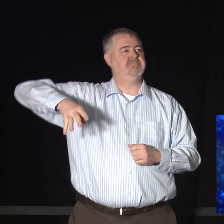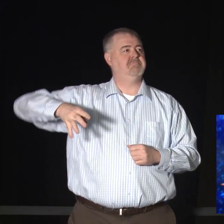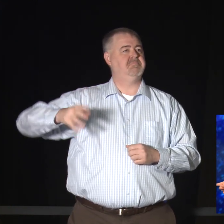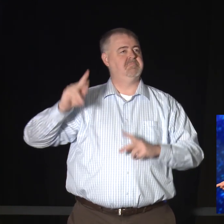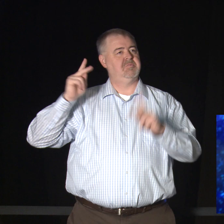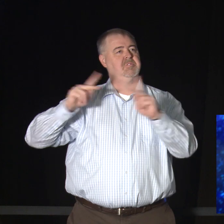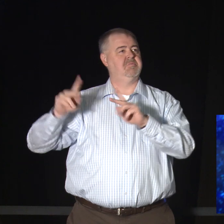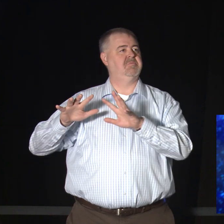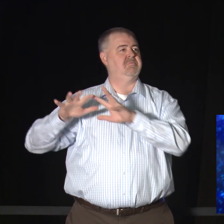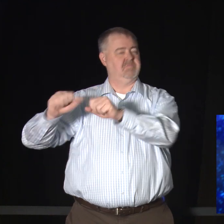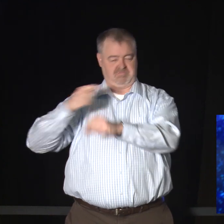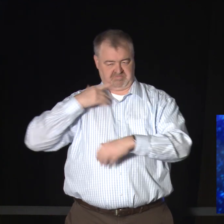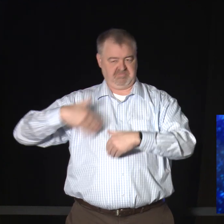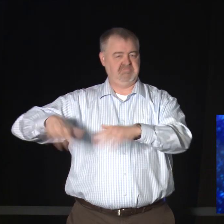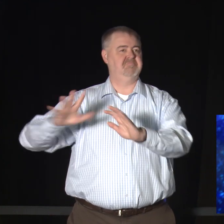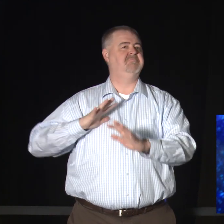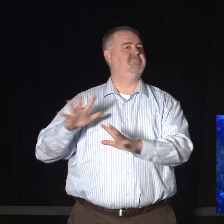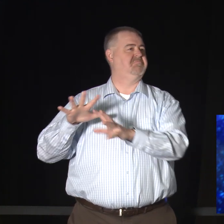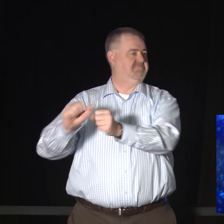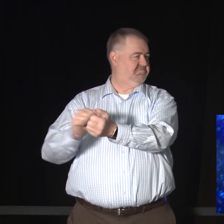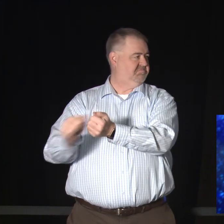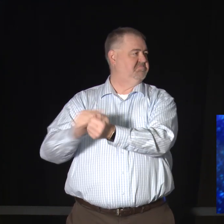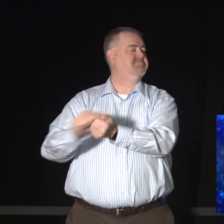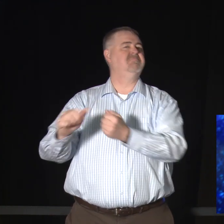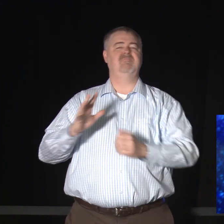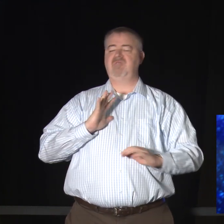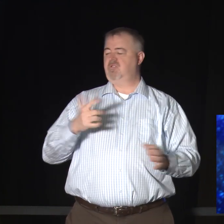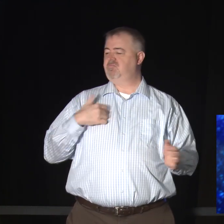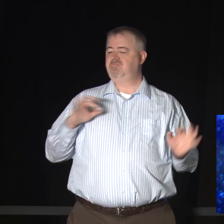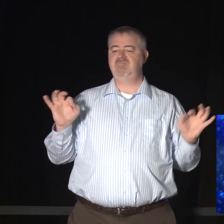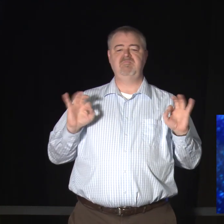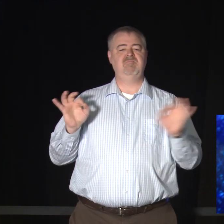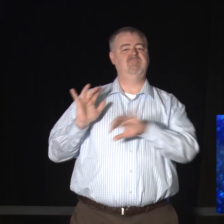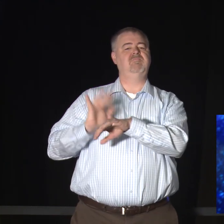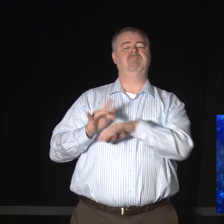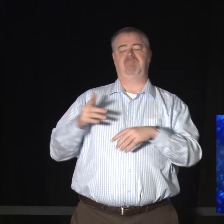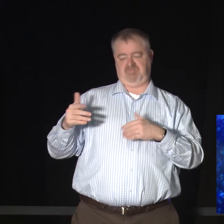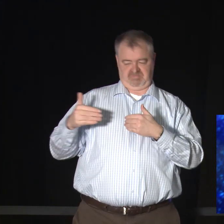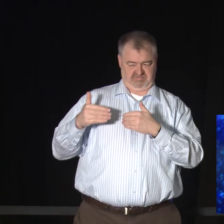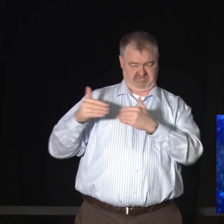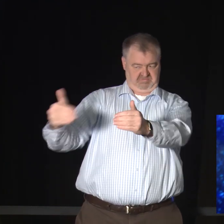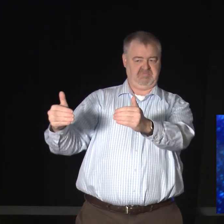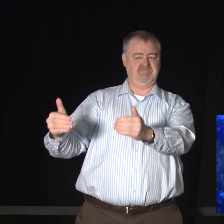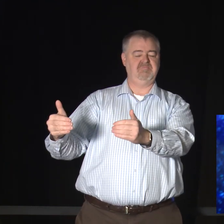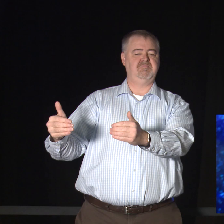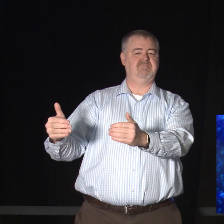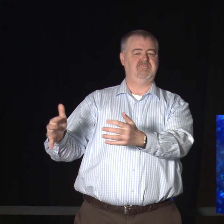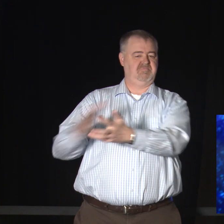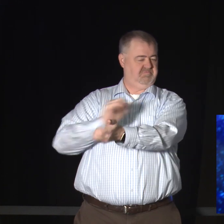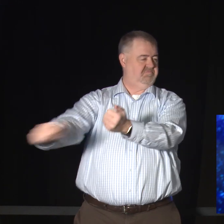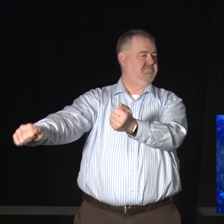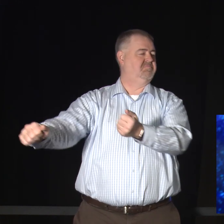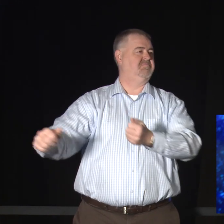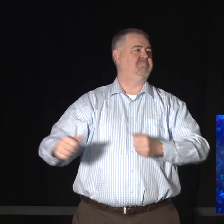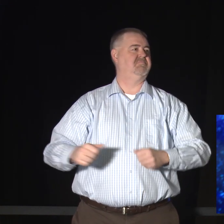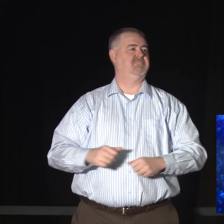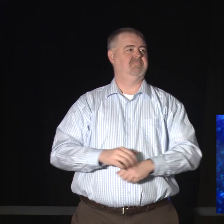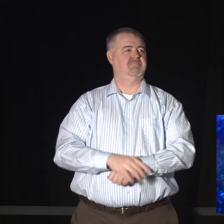violence. So he would say, "You get them, you get them. We won't do anything. You can just knock them out."